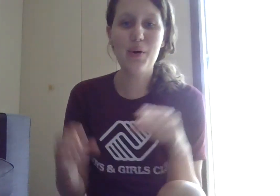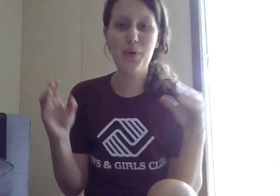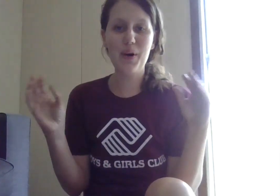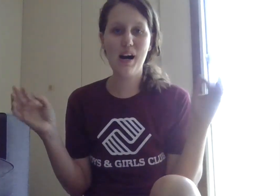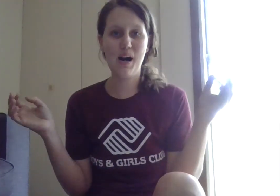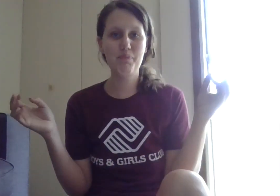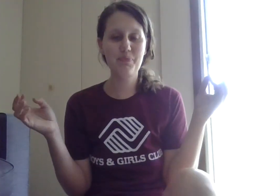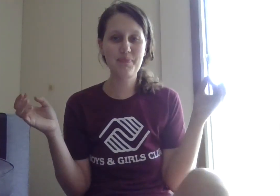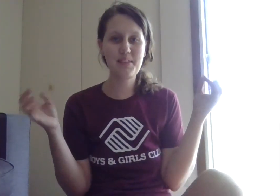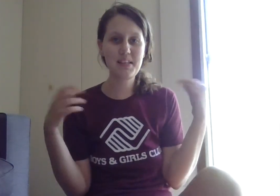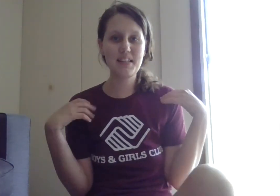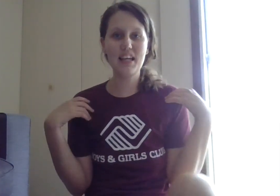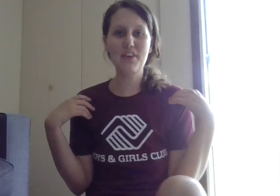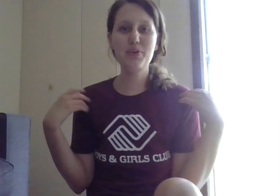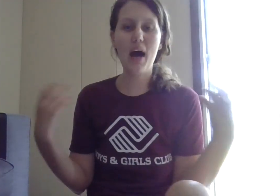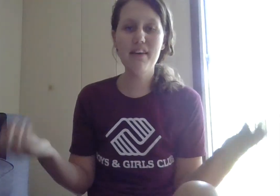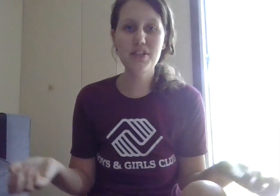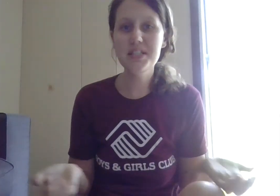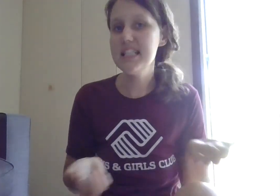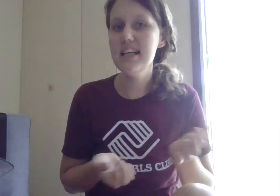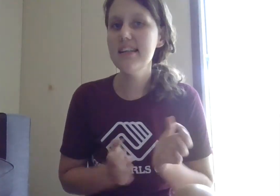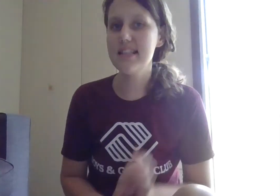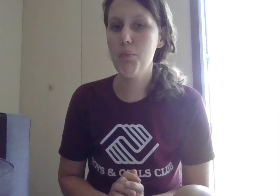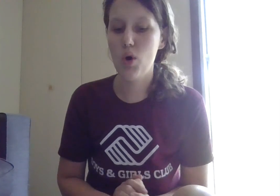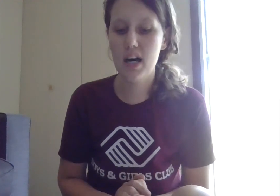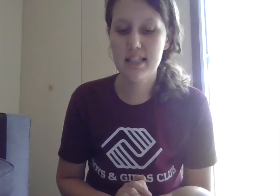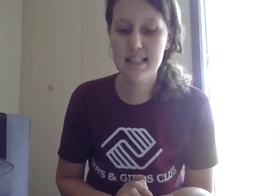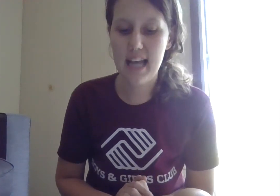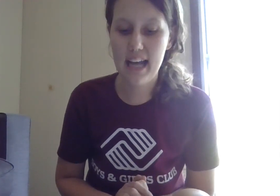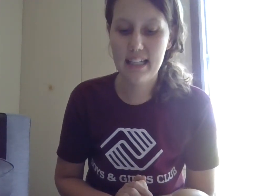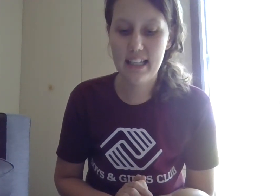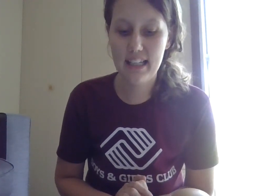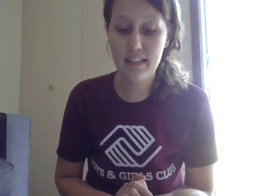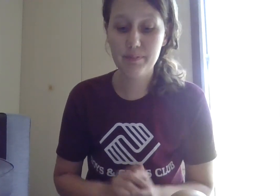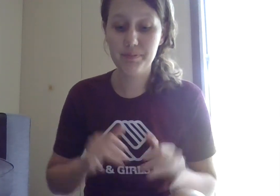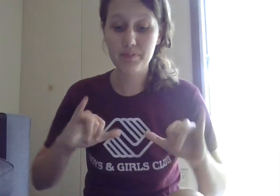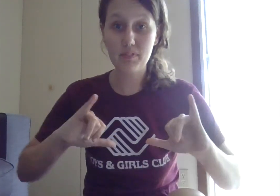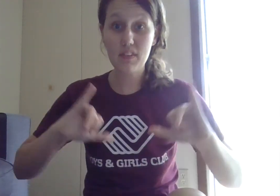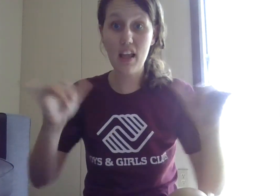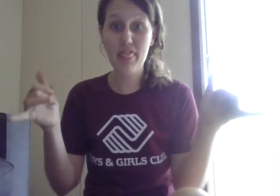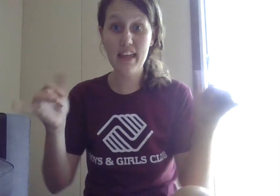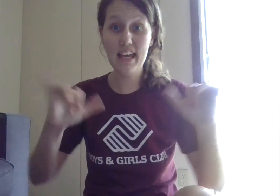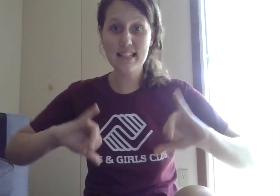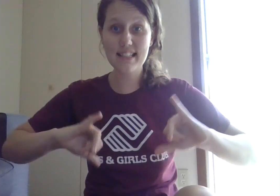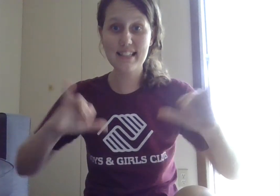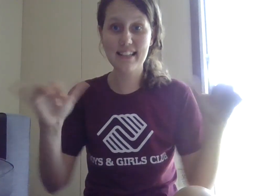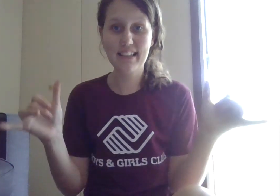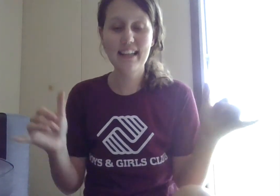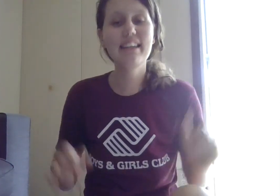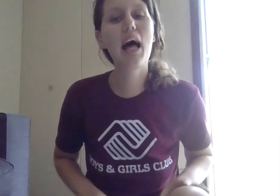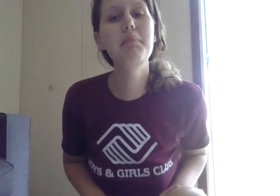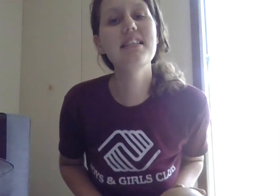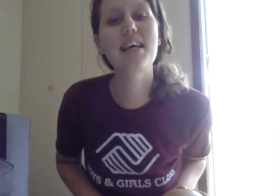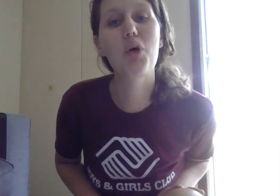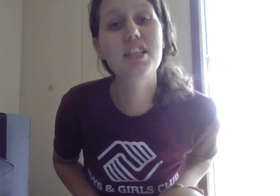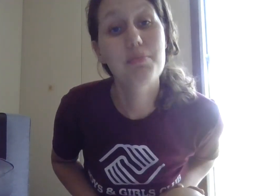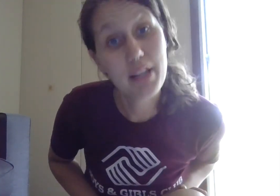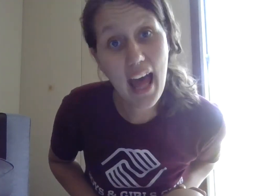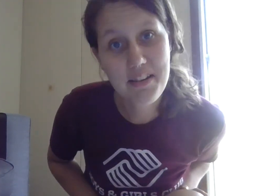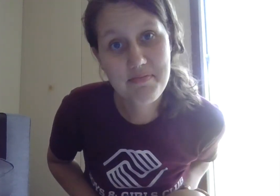So if you ever see someone signing this, that means they want to play,